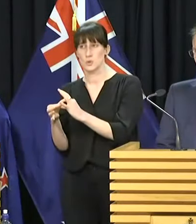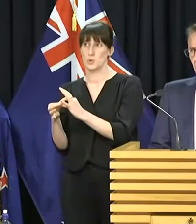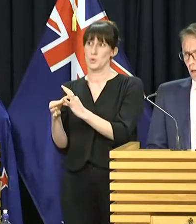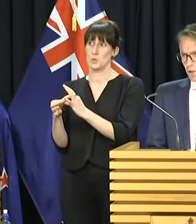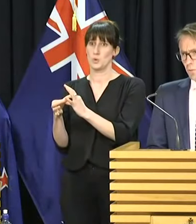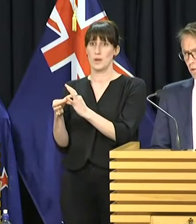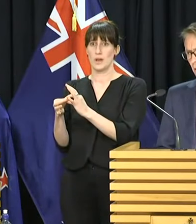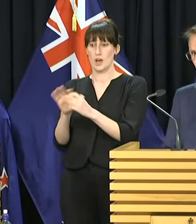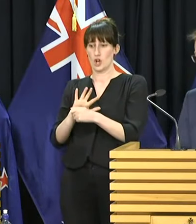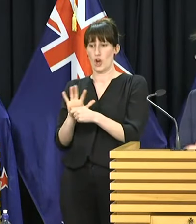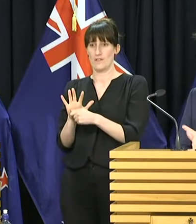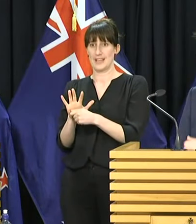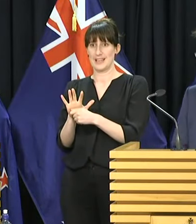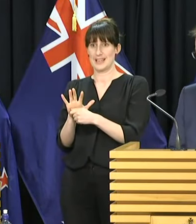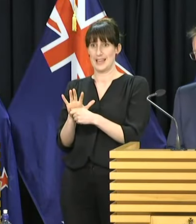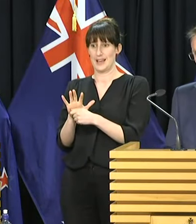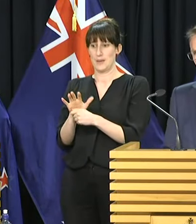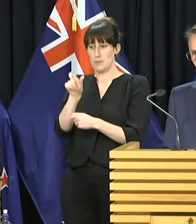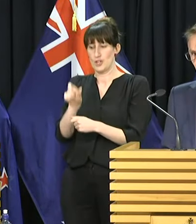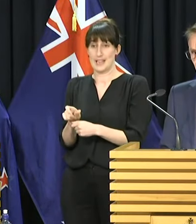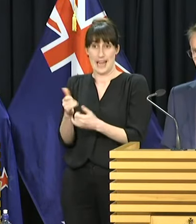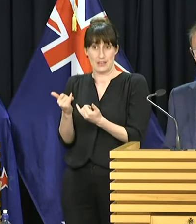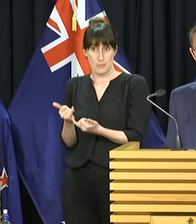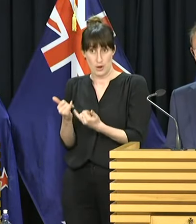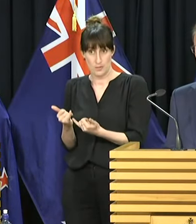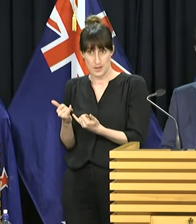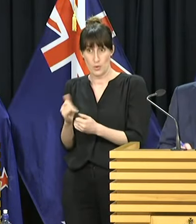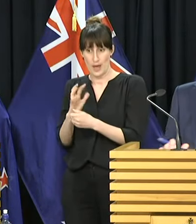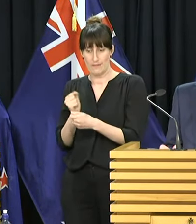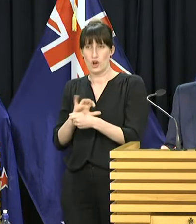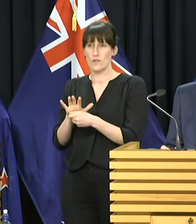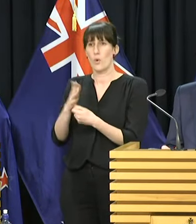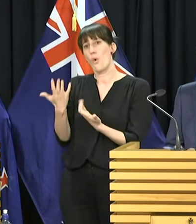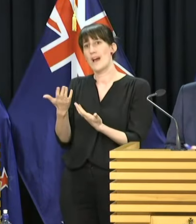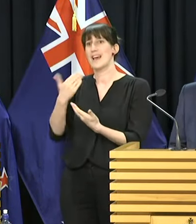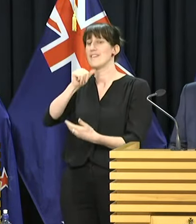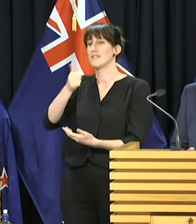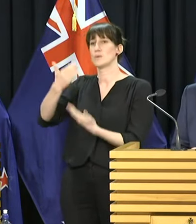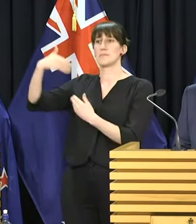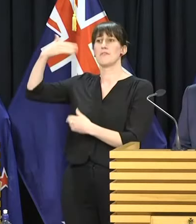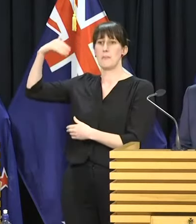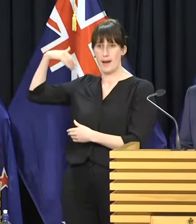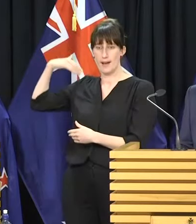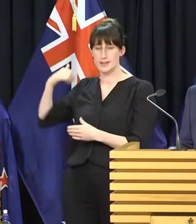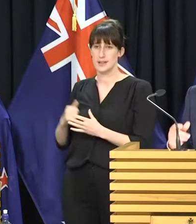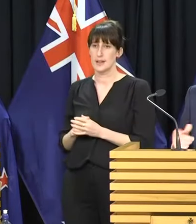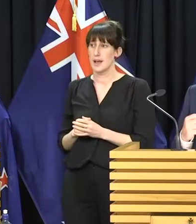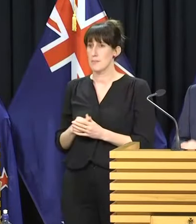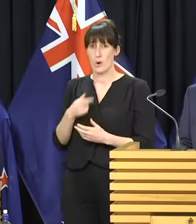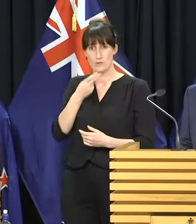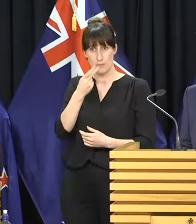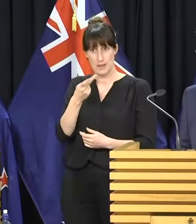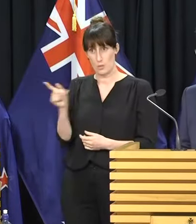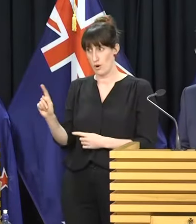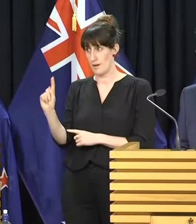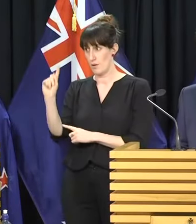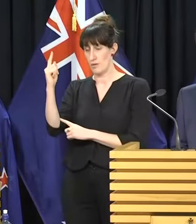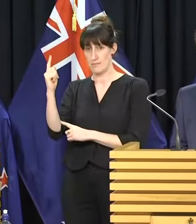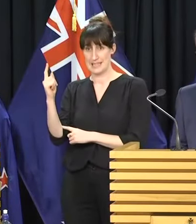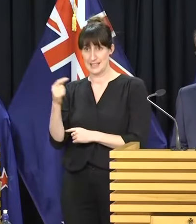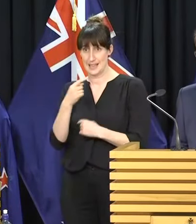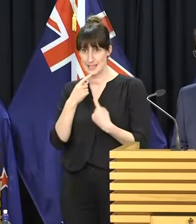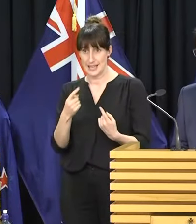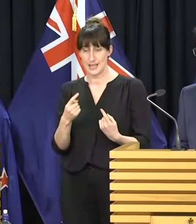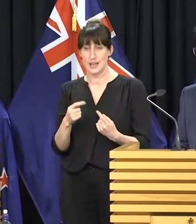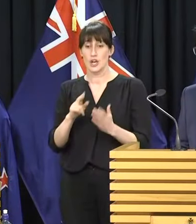recent. I just want to make one comment following up from what the Minister said in terms of what's a key message to Aucklanders. The thing that has worked in